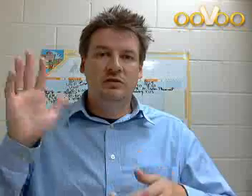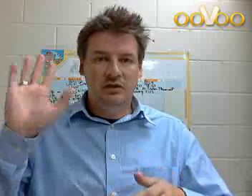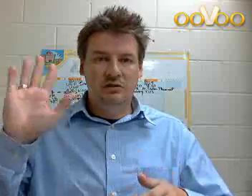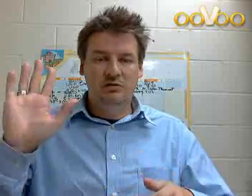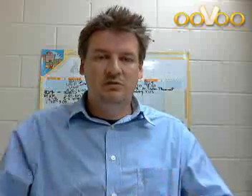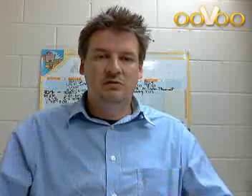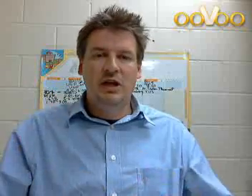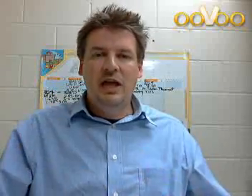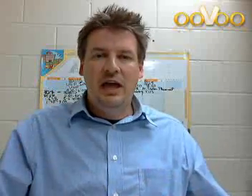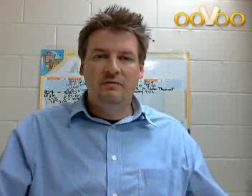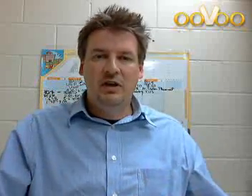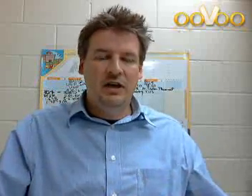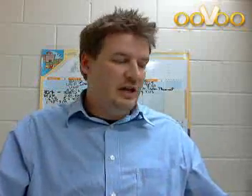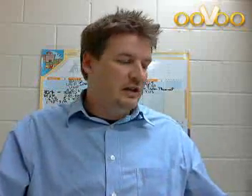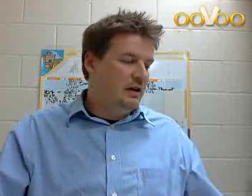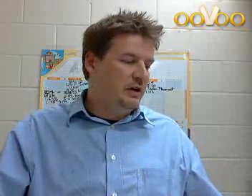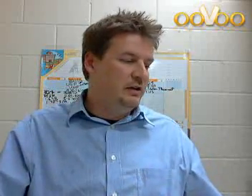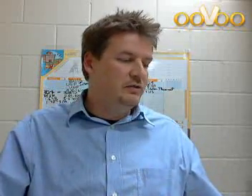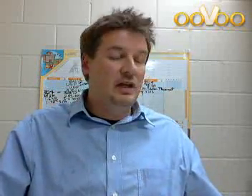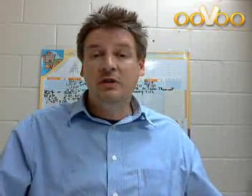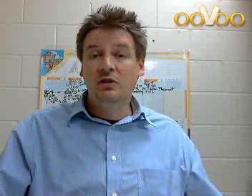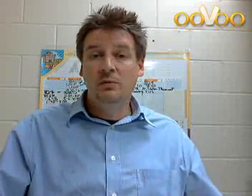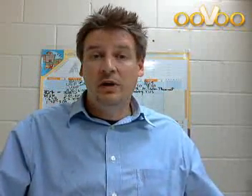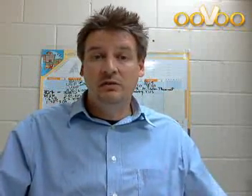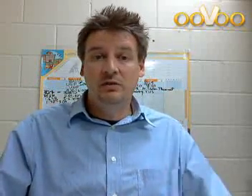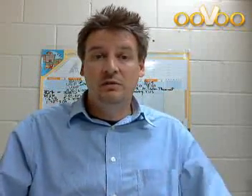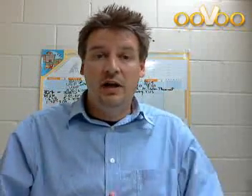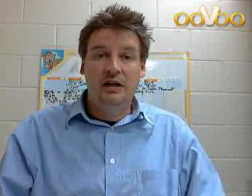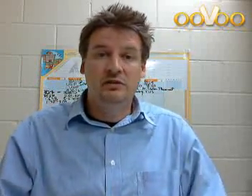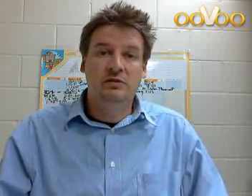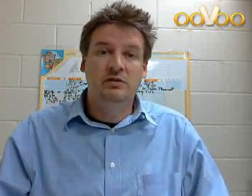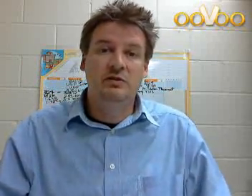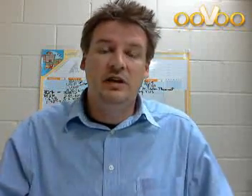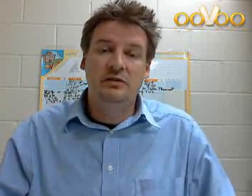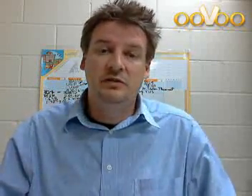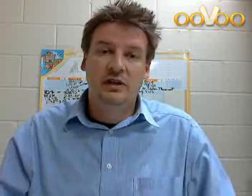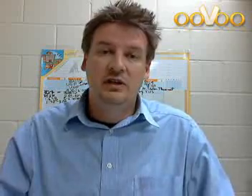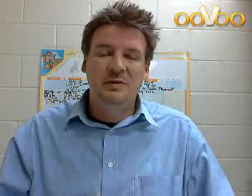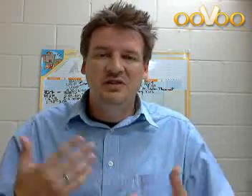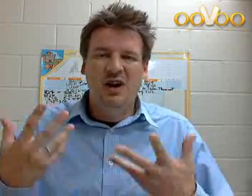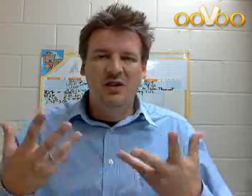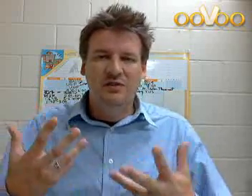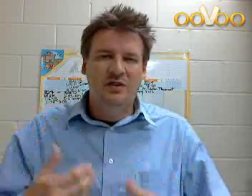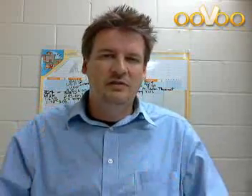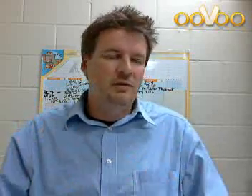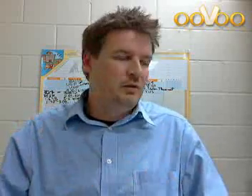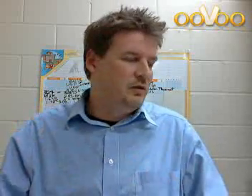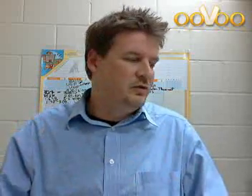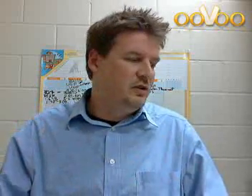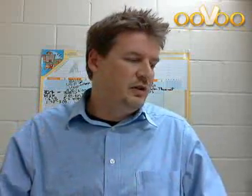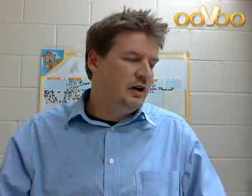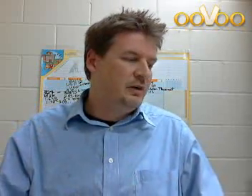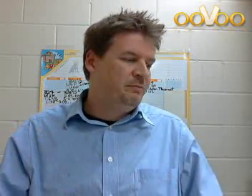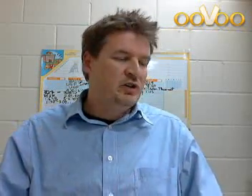can have contact that way. So that's a good way to practice your signs, especially all the signs that we've learned so far. So